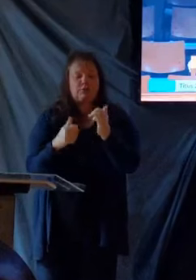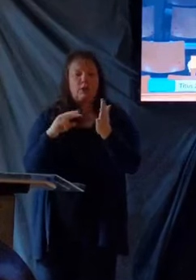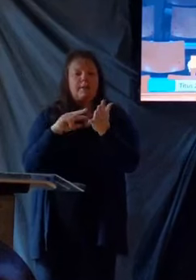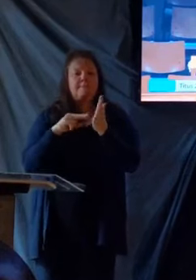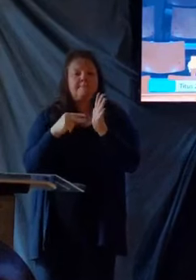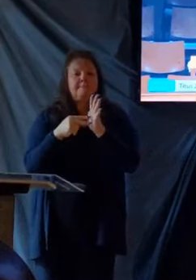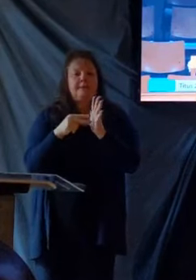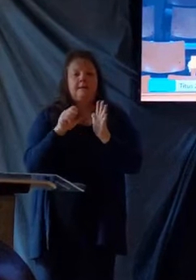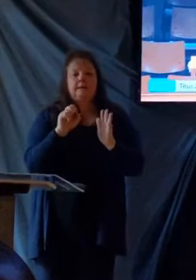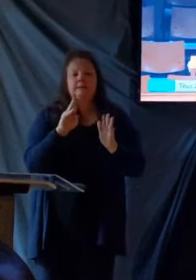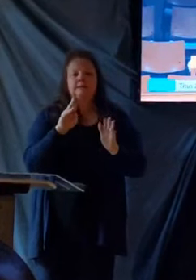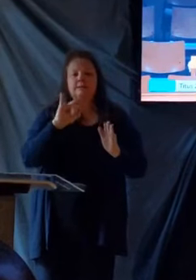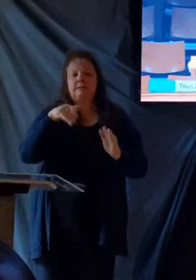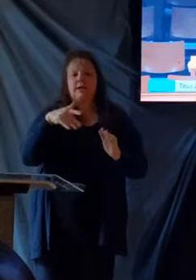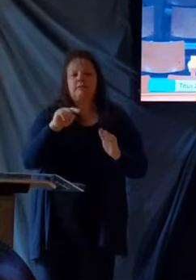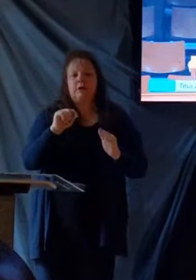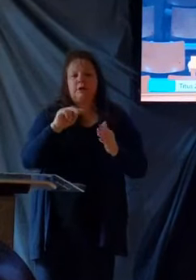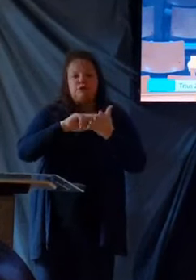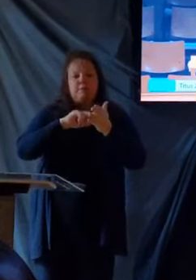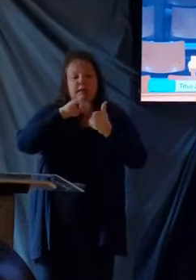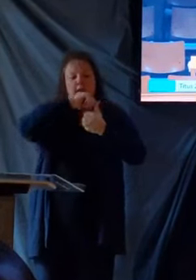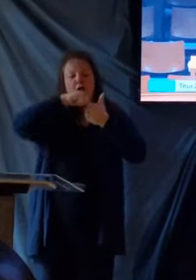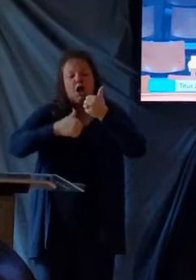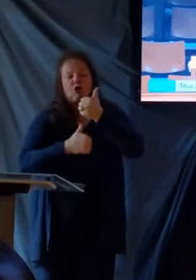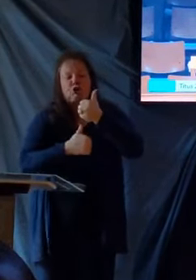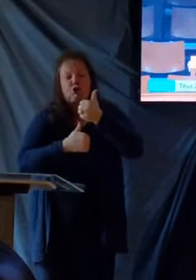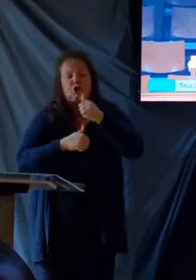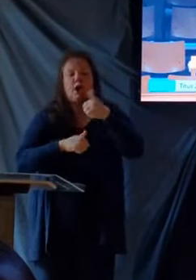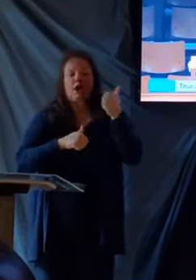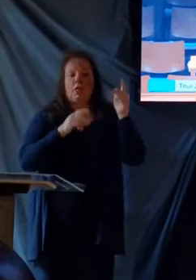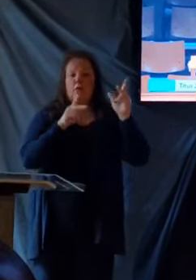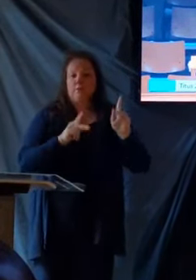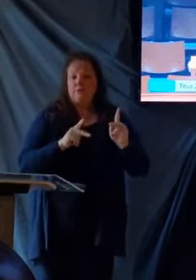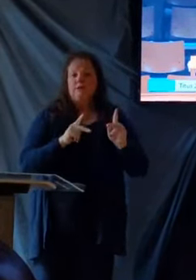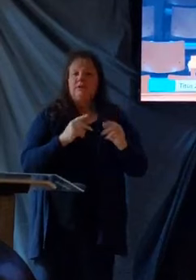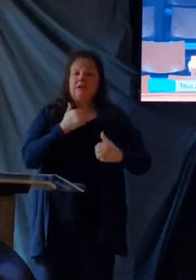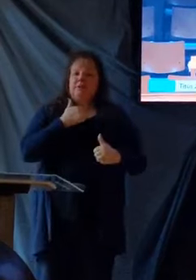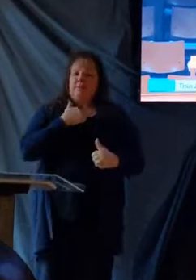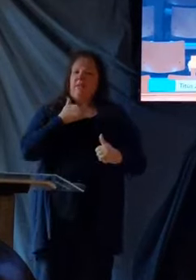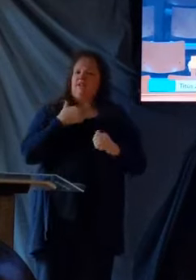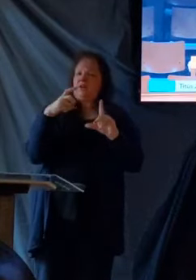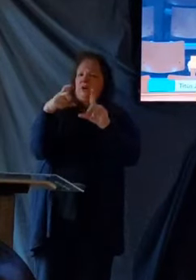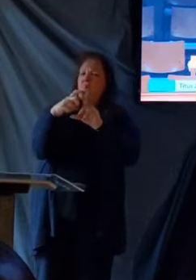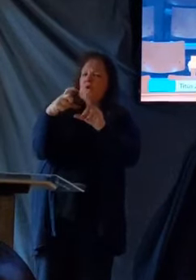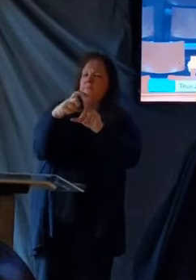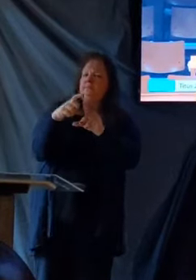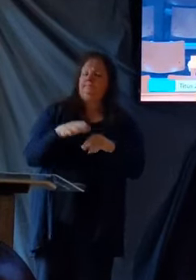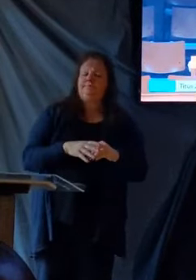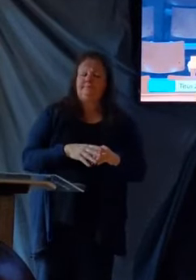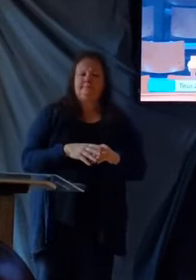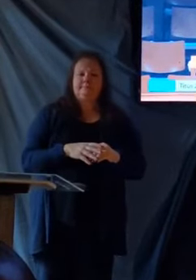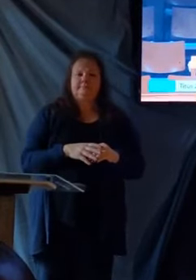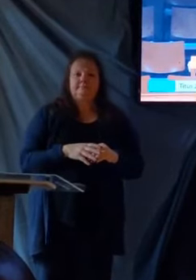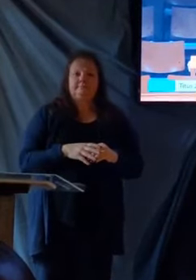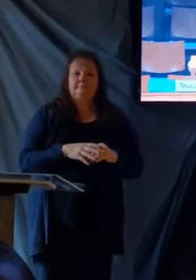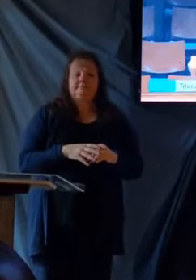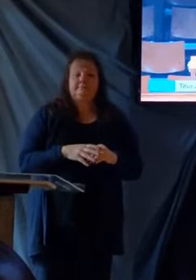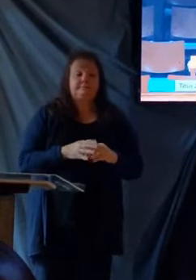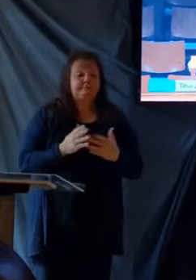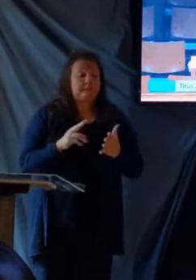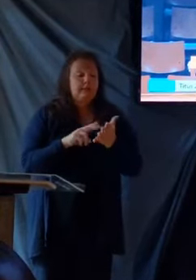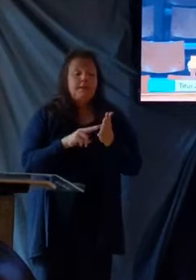common word to be subject, to be arranged under the authority of someone else. It's used in a military context. And using other